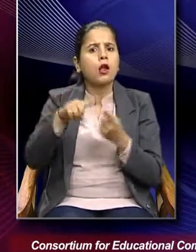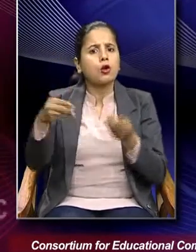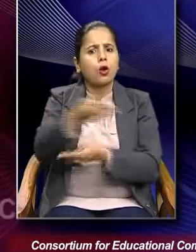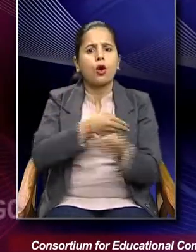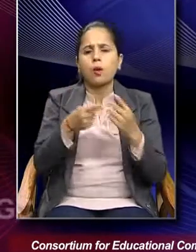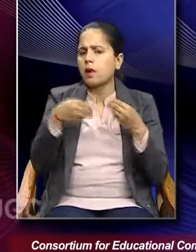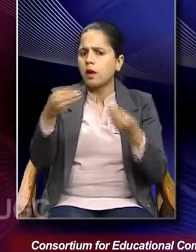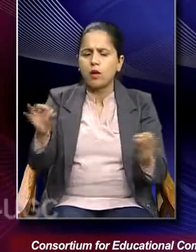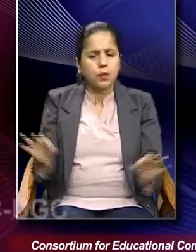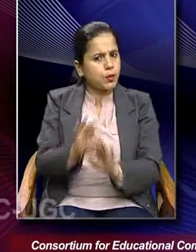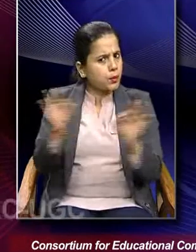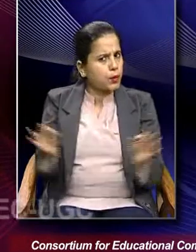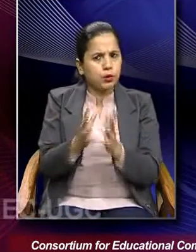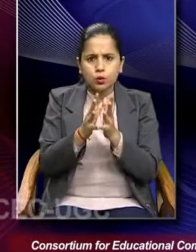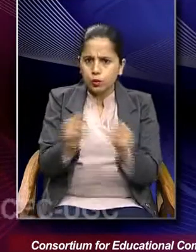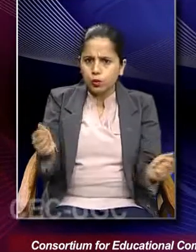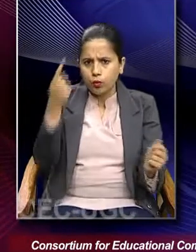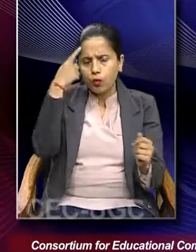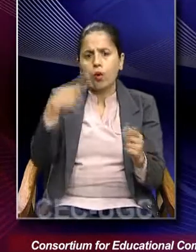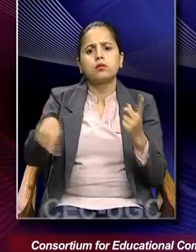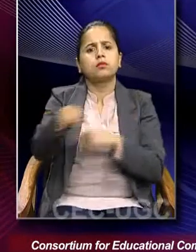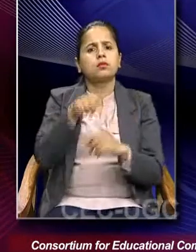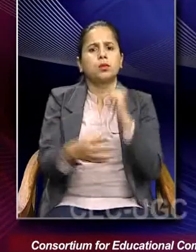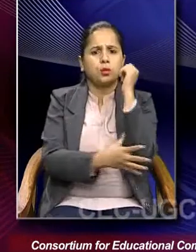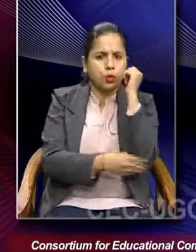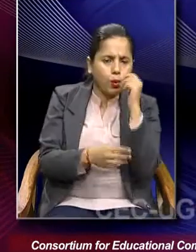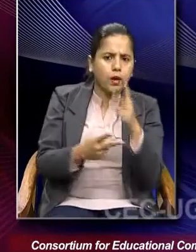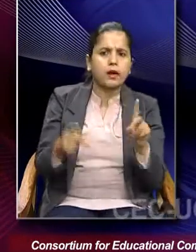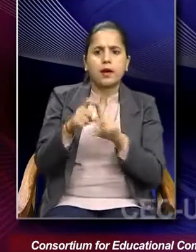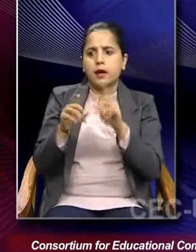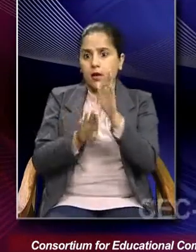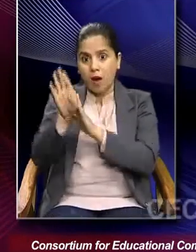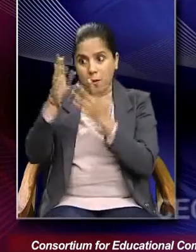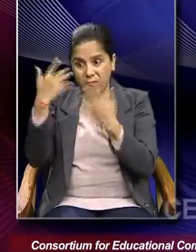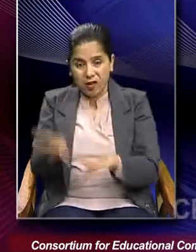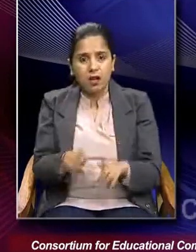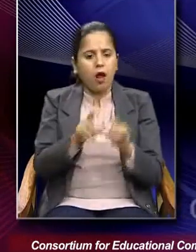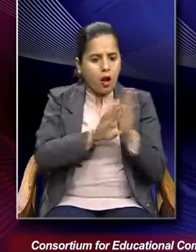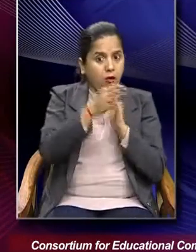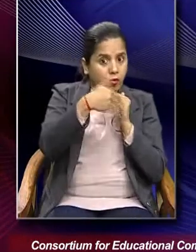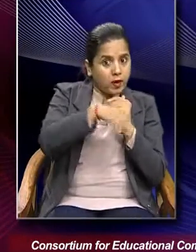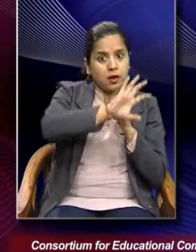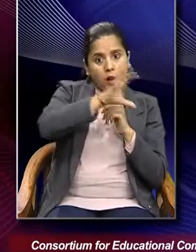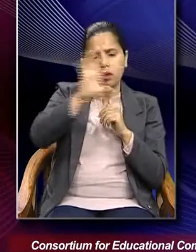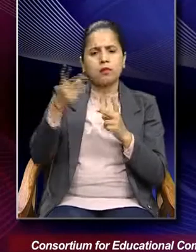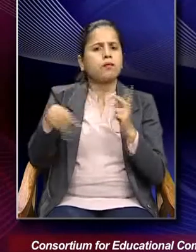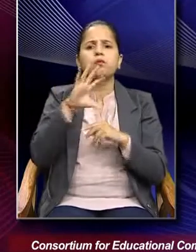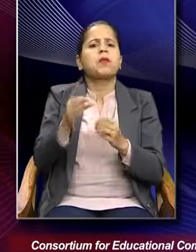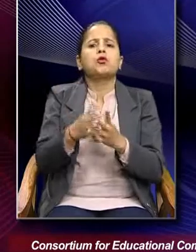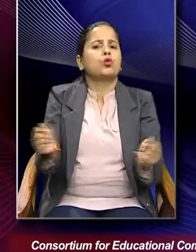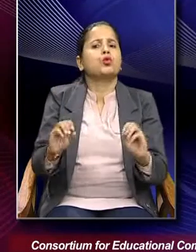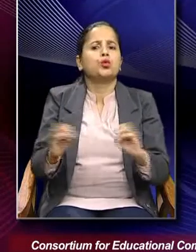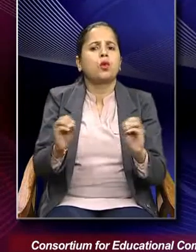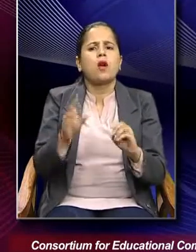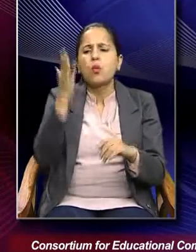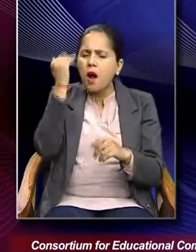poor conditions of developing countries and underdeveloping countries. So they have no solution as to why it is